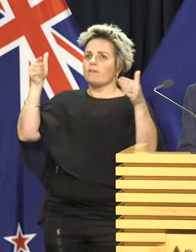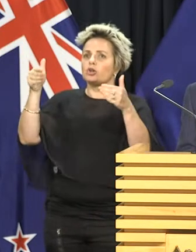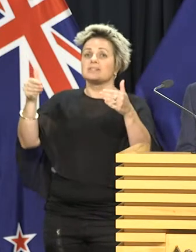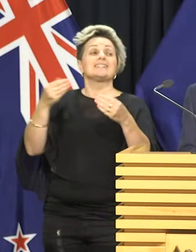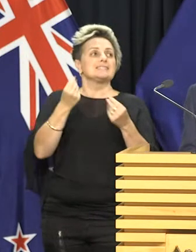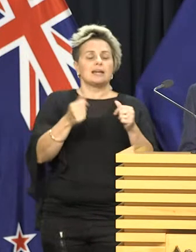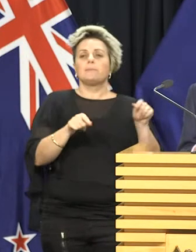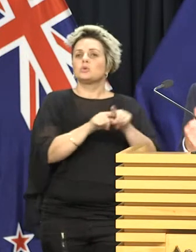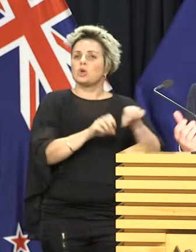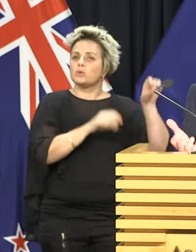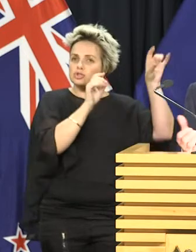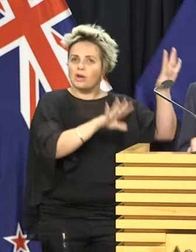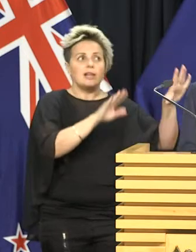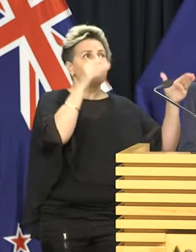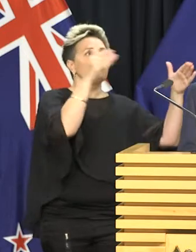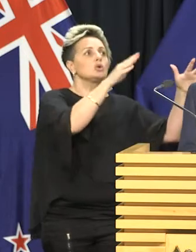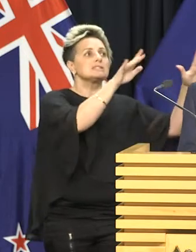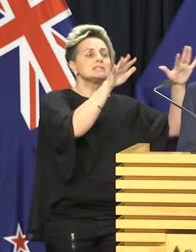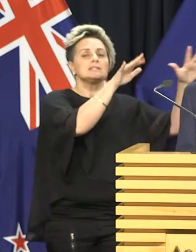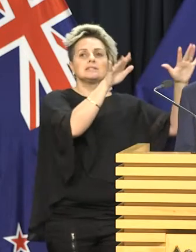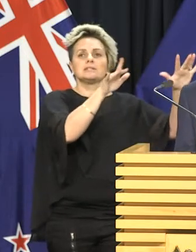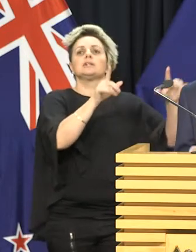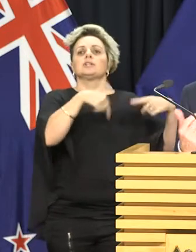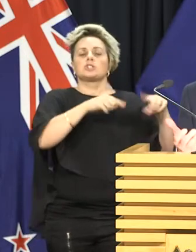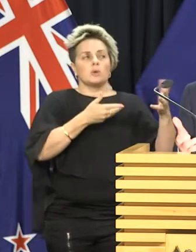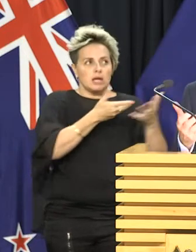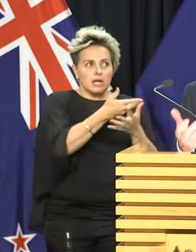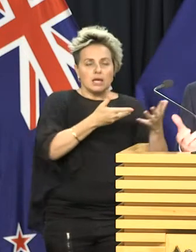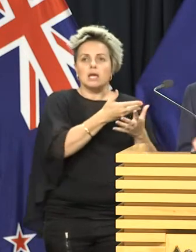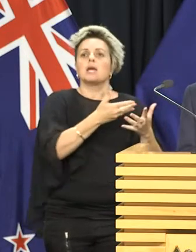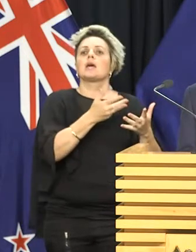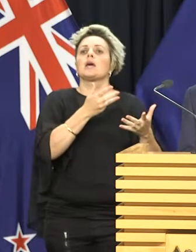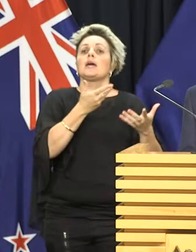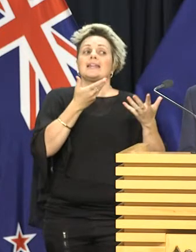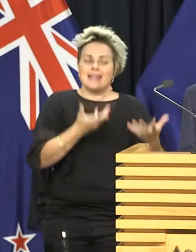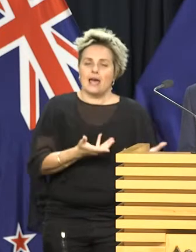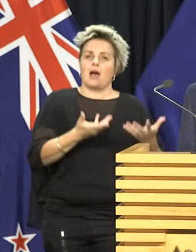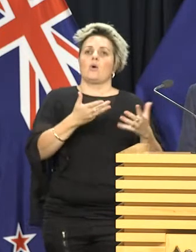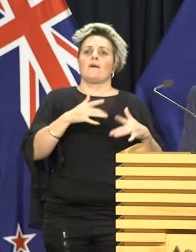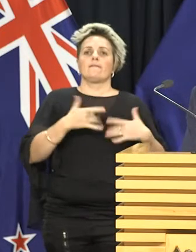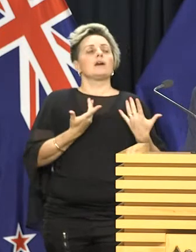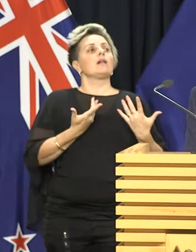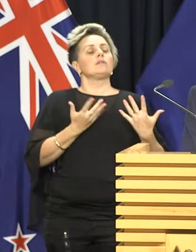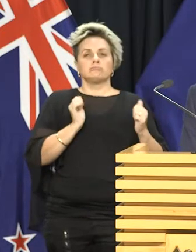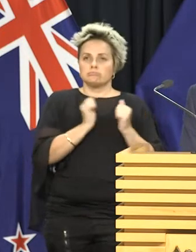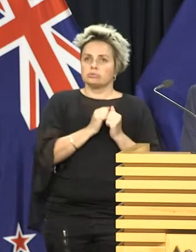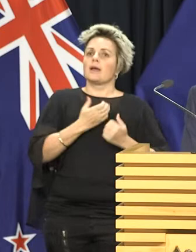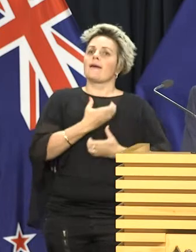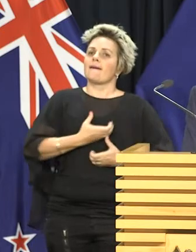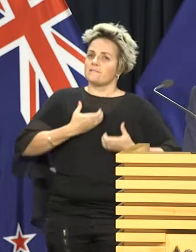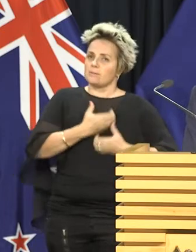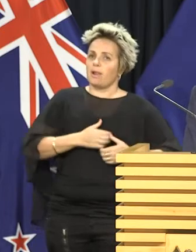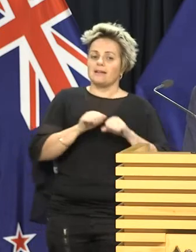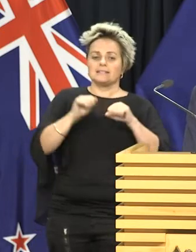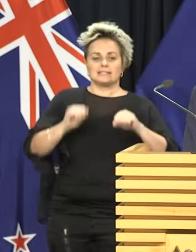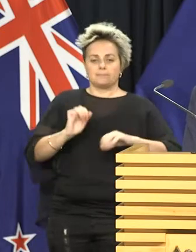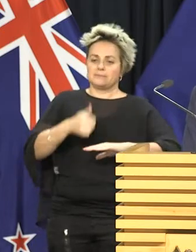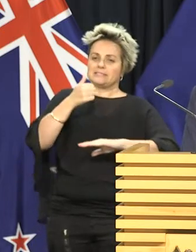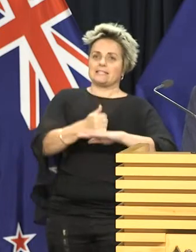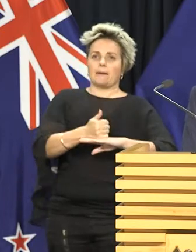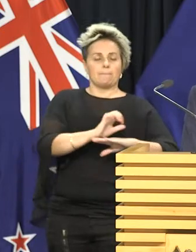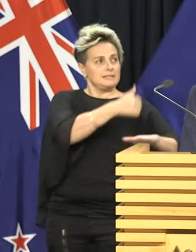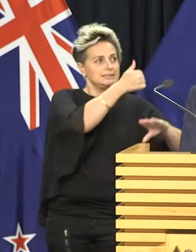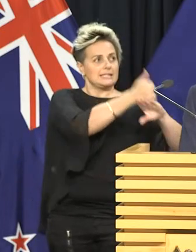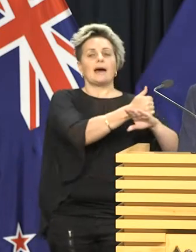in Australia, to get those systems and test them and get them in place, and we now both feel comfortable that that system is in place and